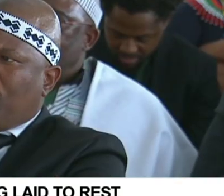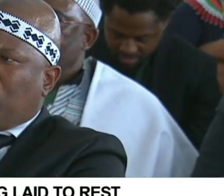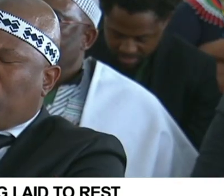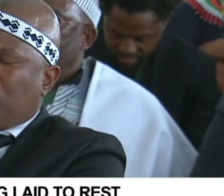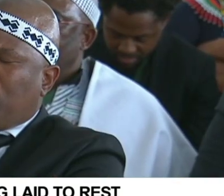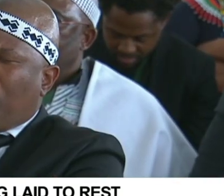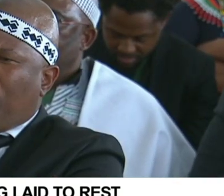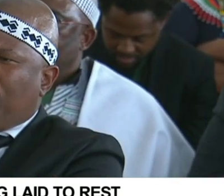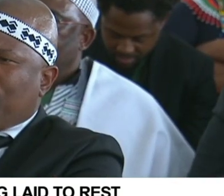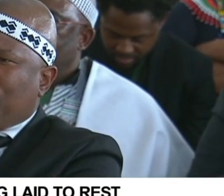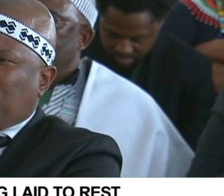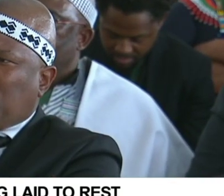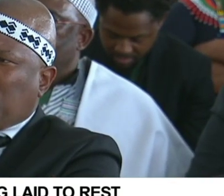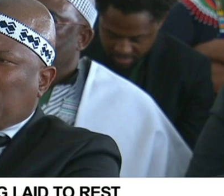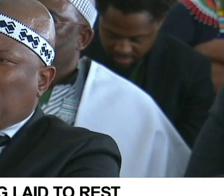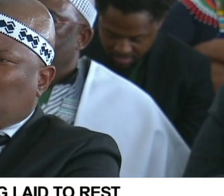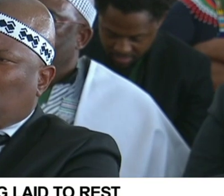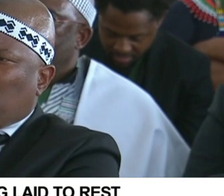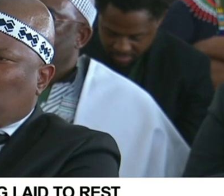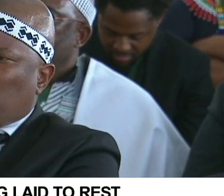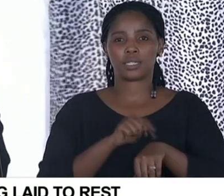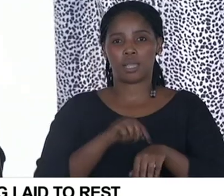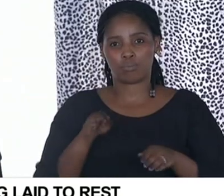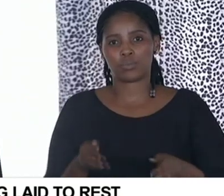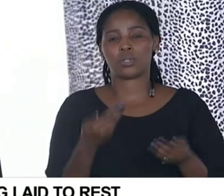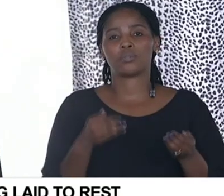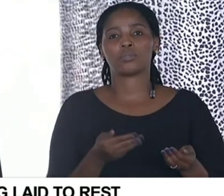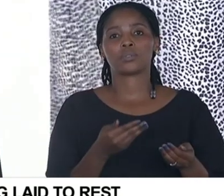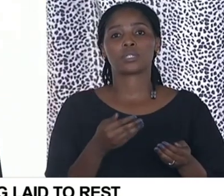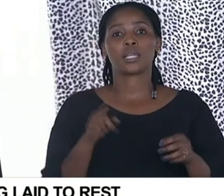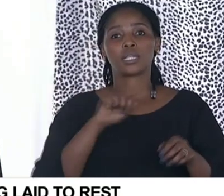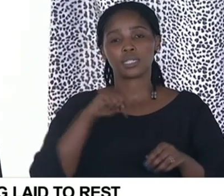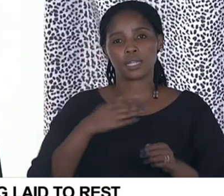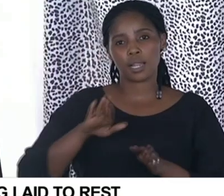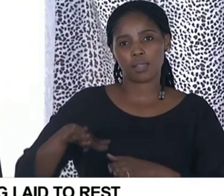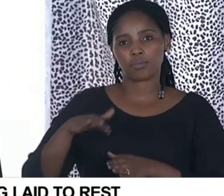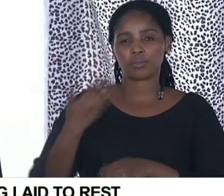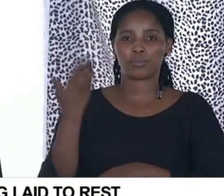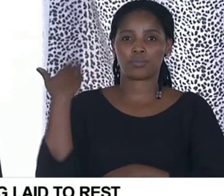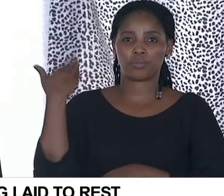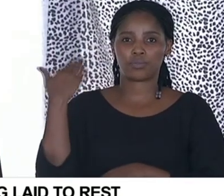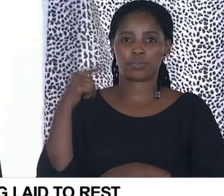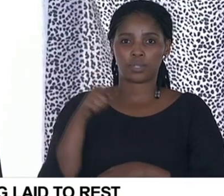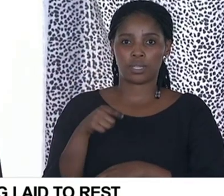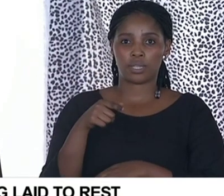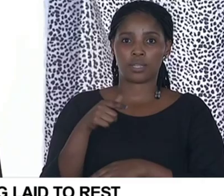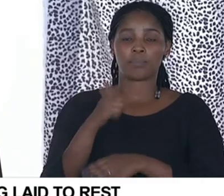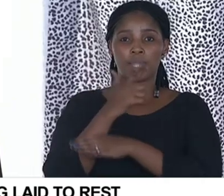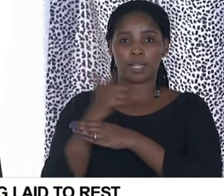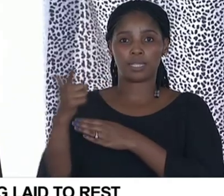a pillar of the community and a solid partner to government. He has left behind a legacy of a visionary